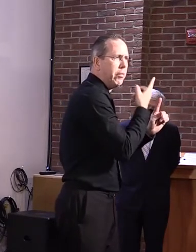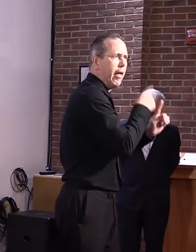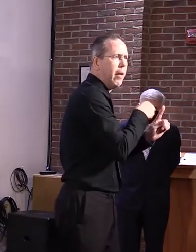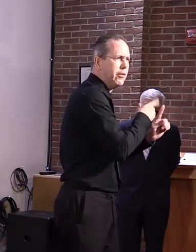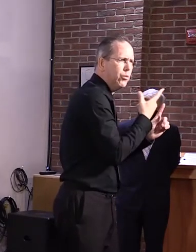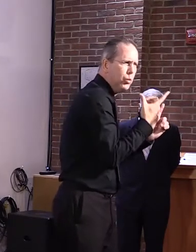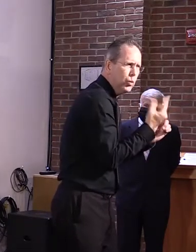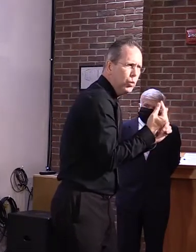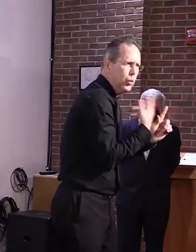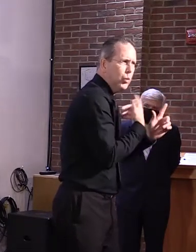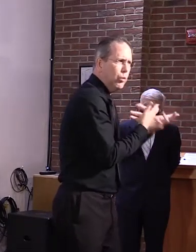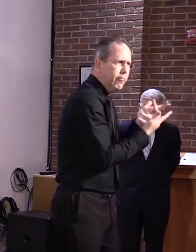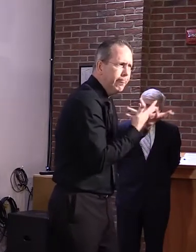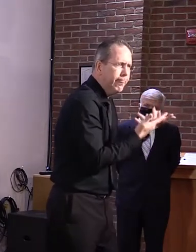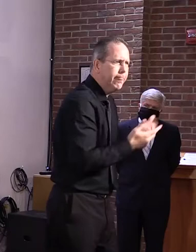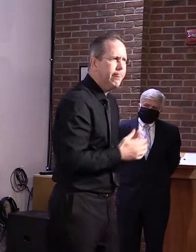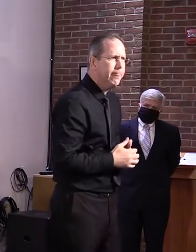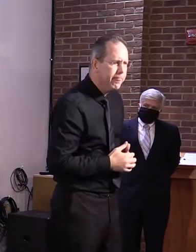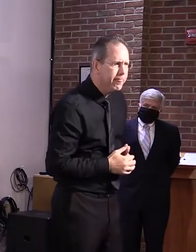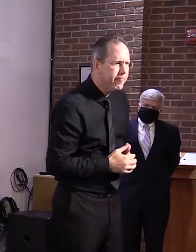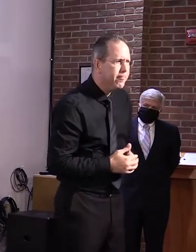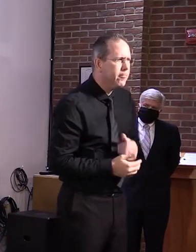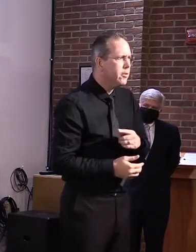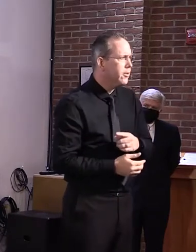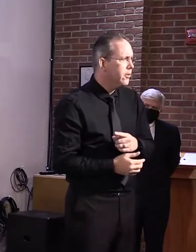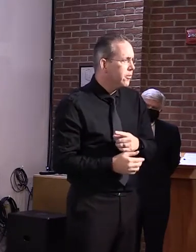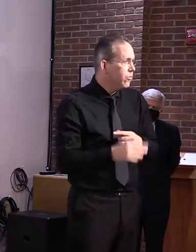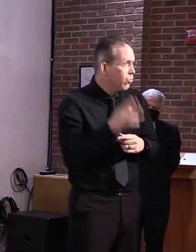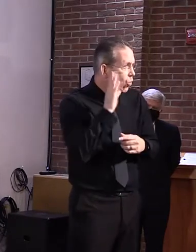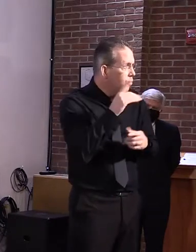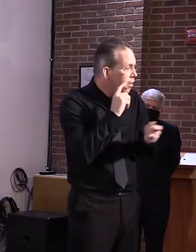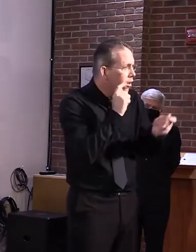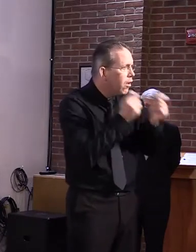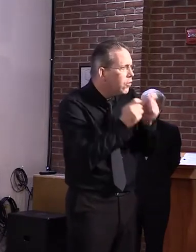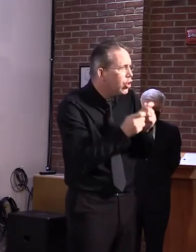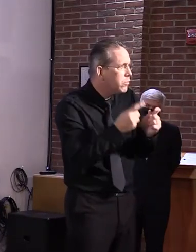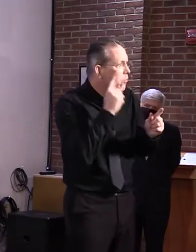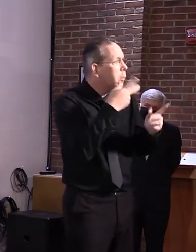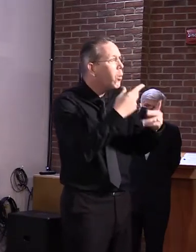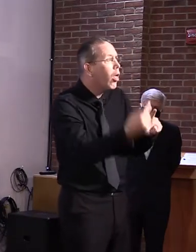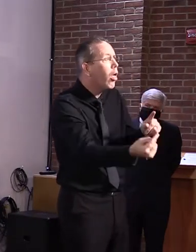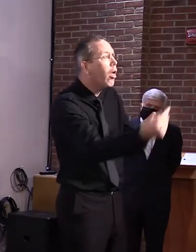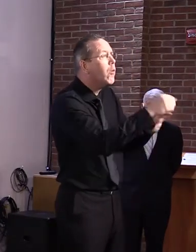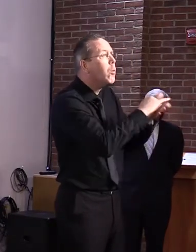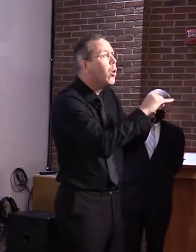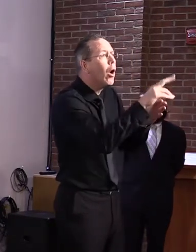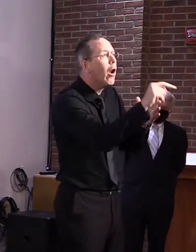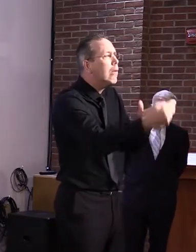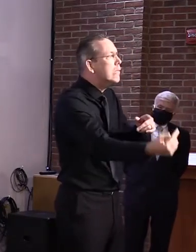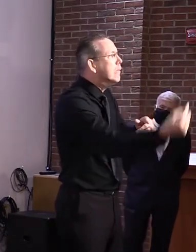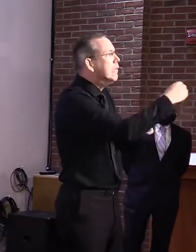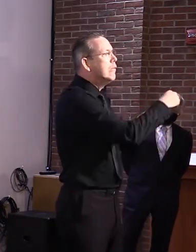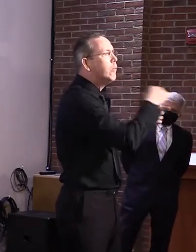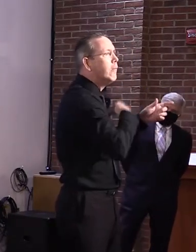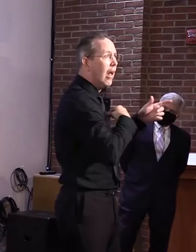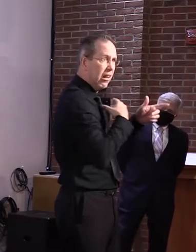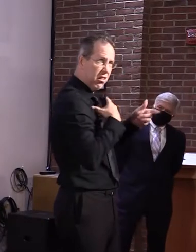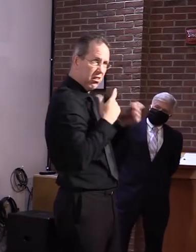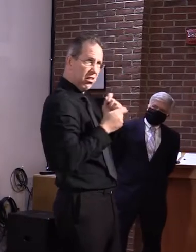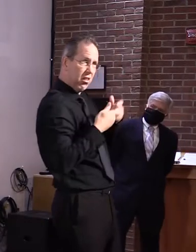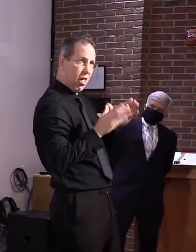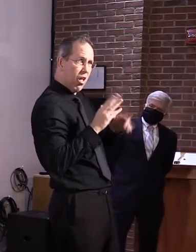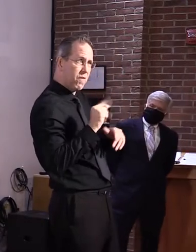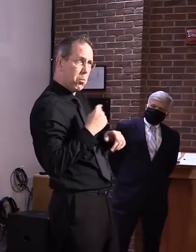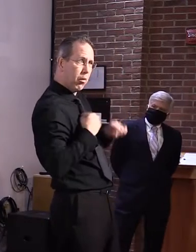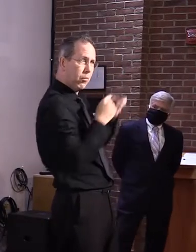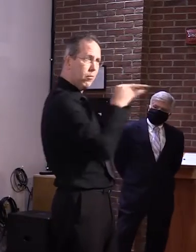way we've been going? Yeah, admittedly, it's not a perfect system because you can come in contact with others in other states